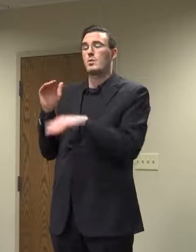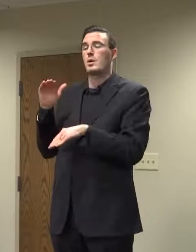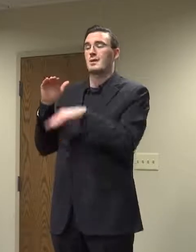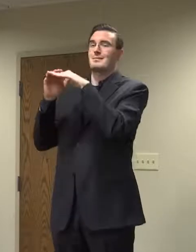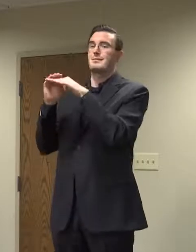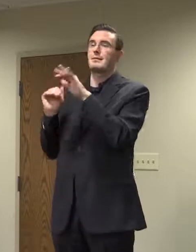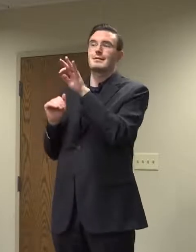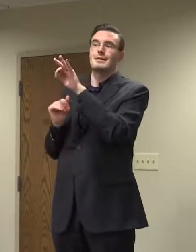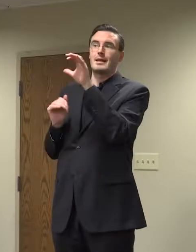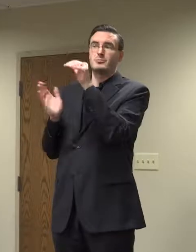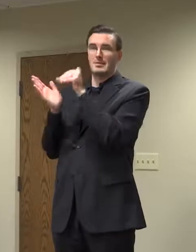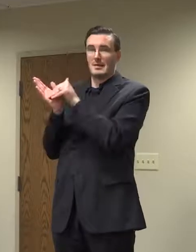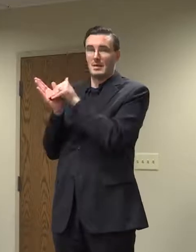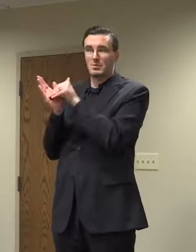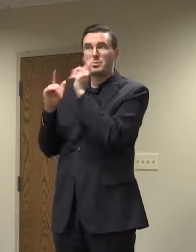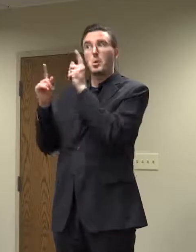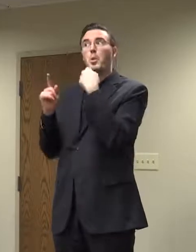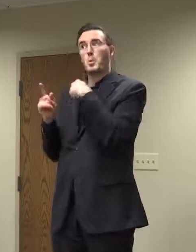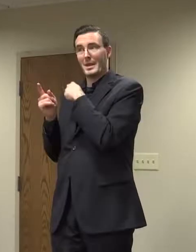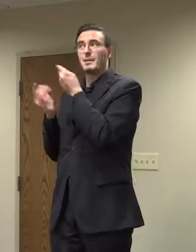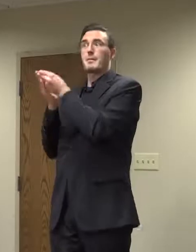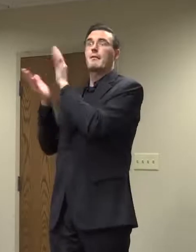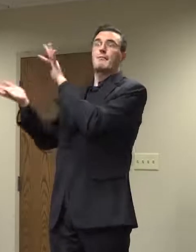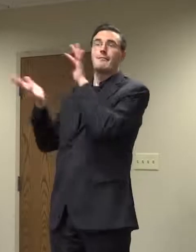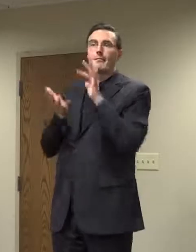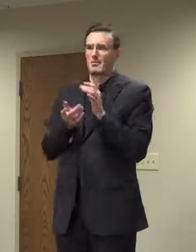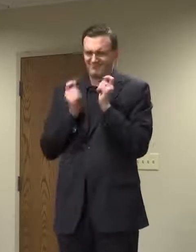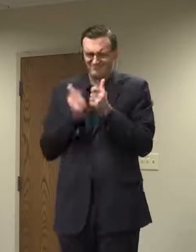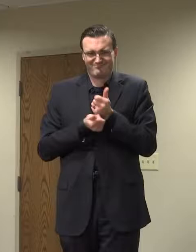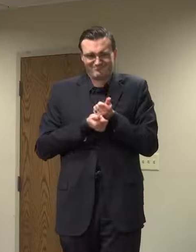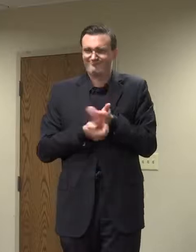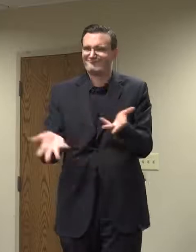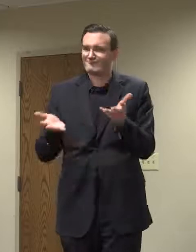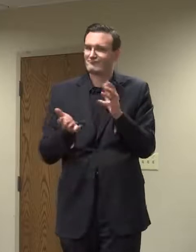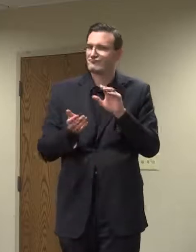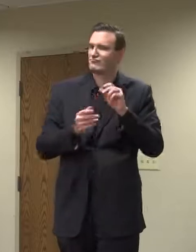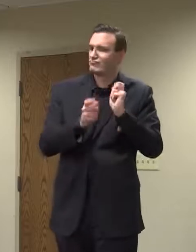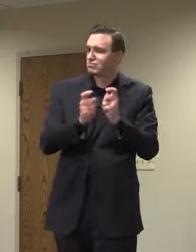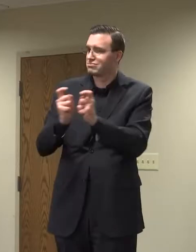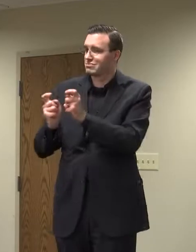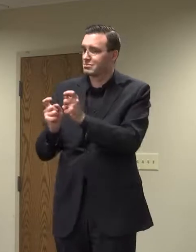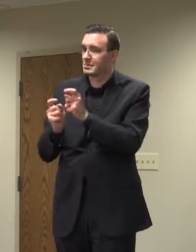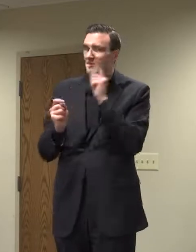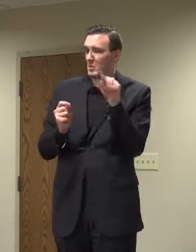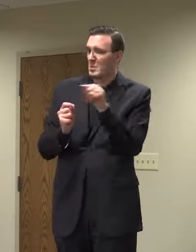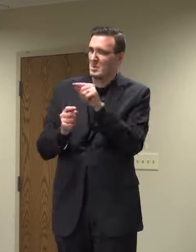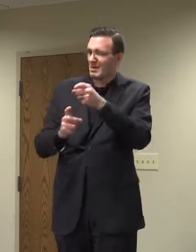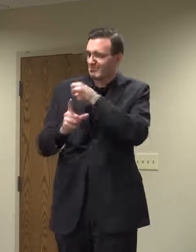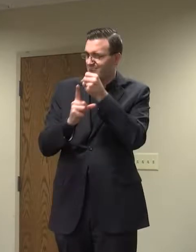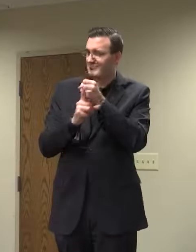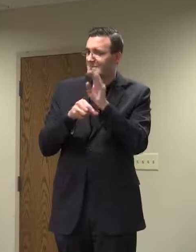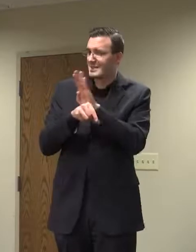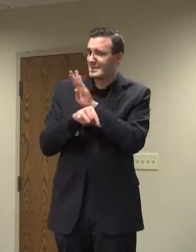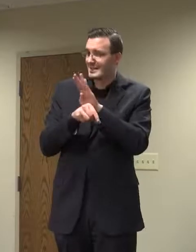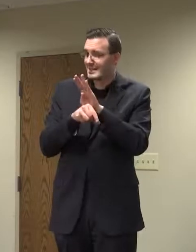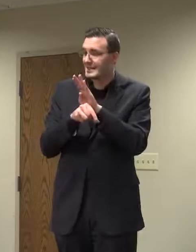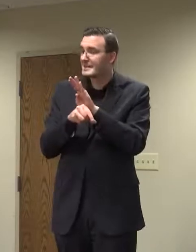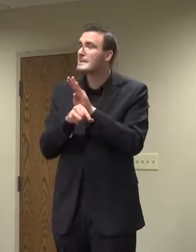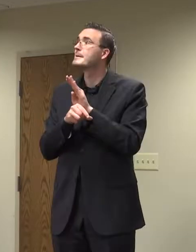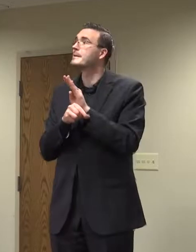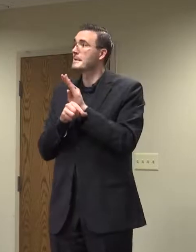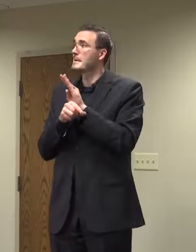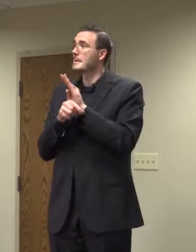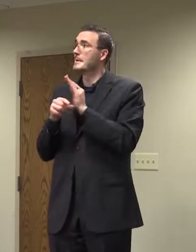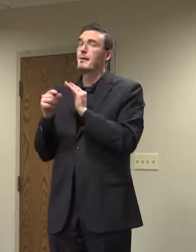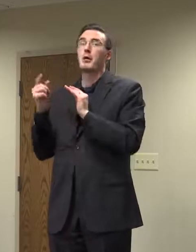can provide those dollars immediately to those businesses hardest hit. We've been notified that we have received the